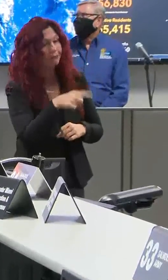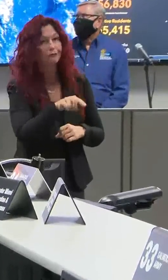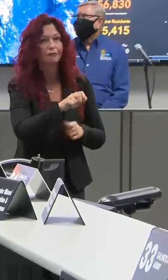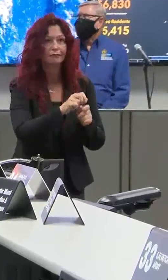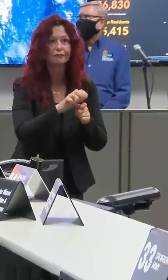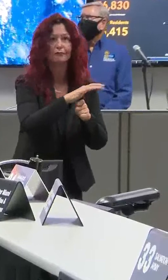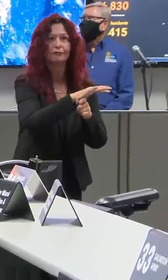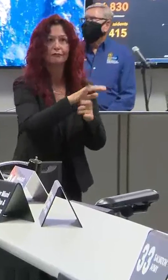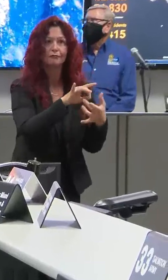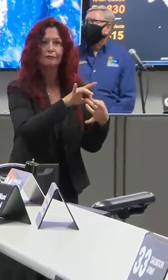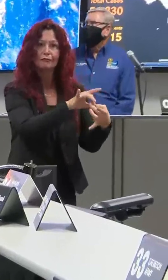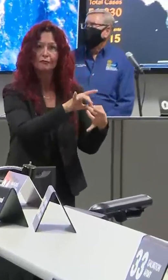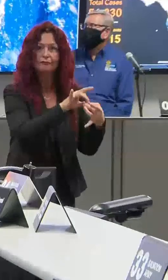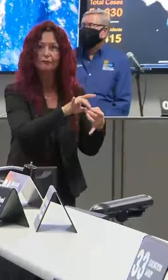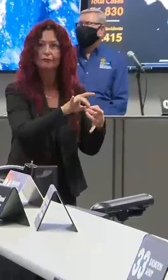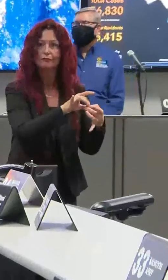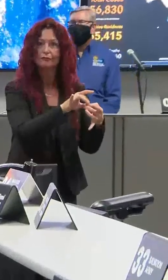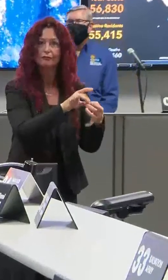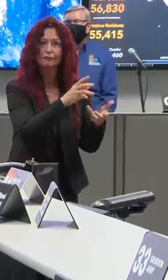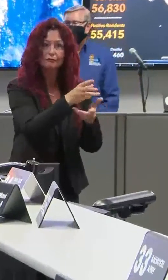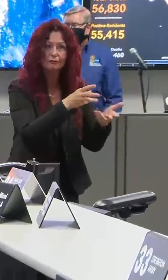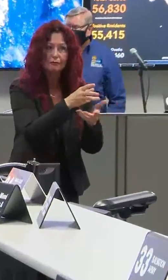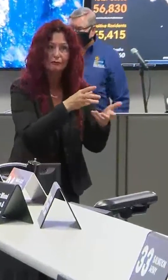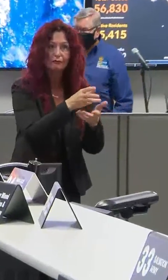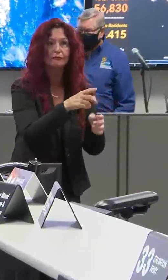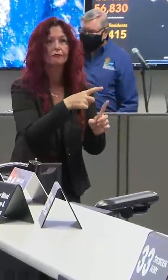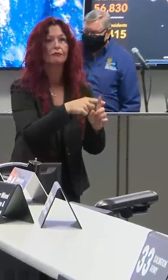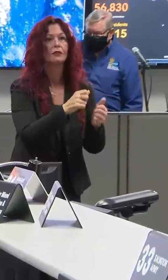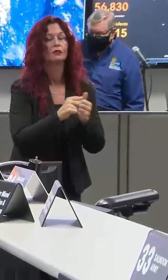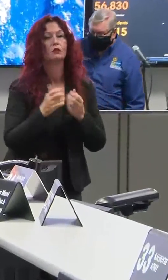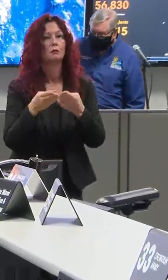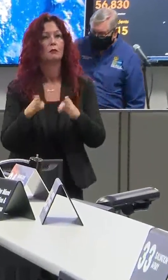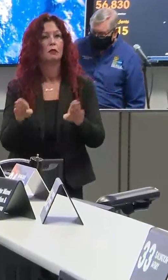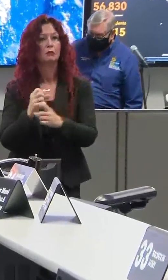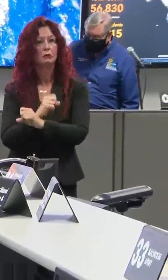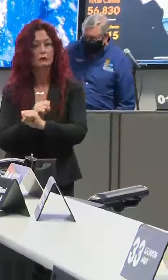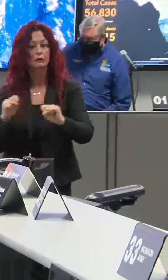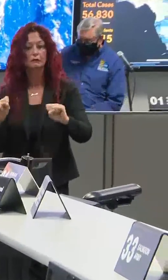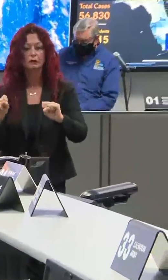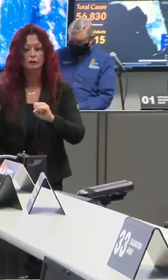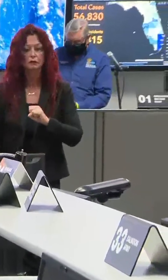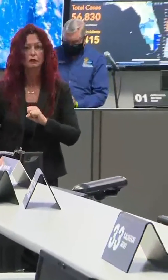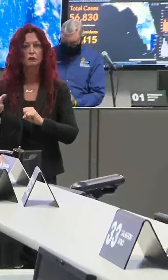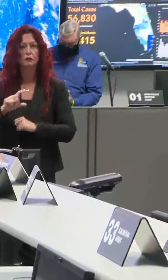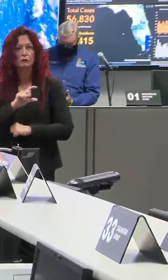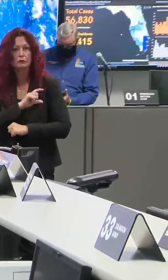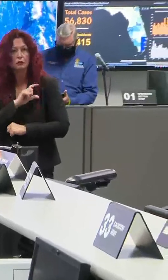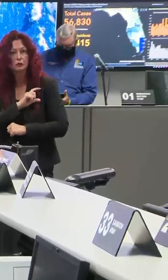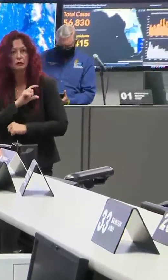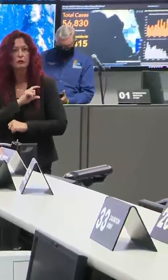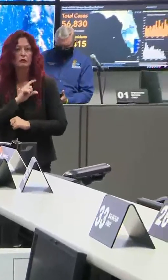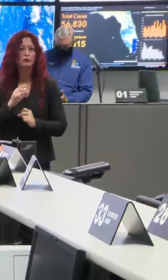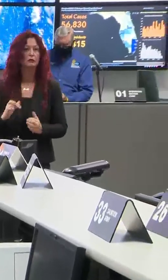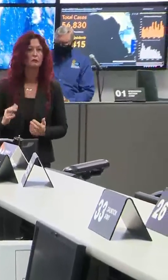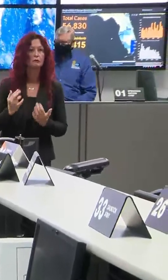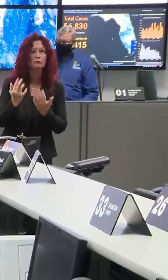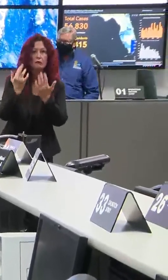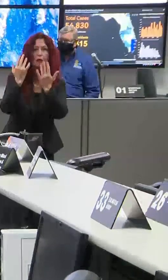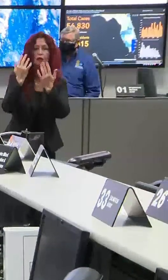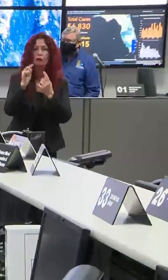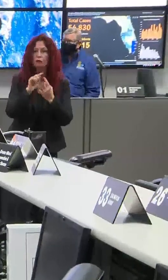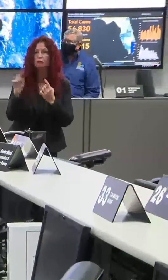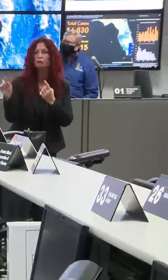an incredible job also coordinating with our public safety agencies, police and fire departments on response to